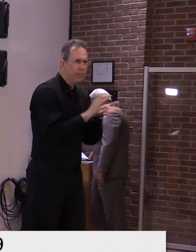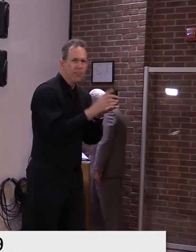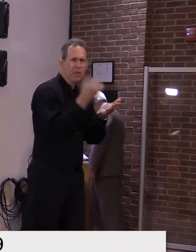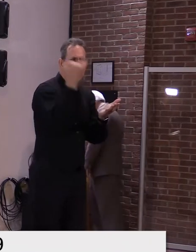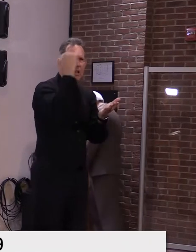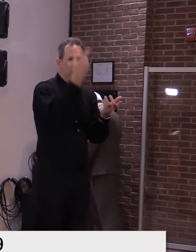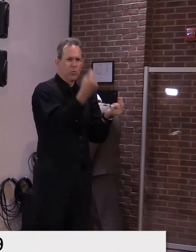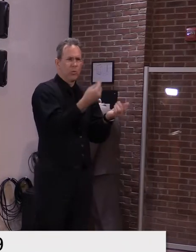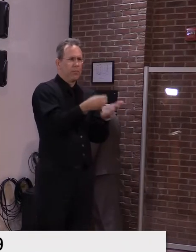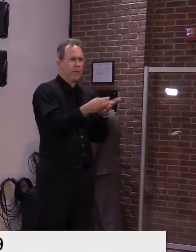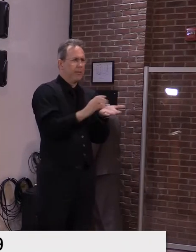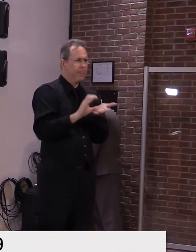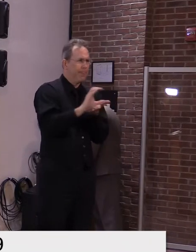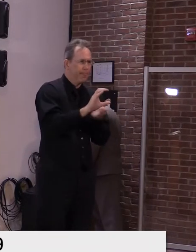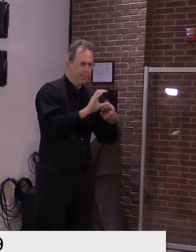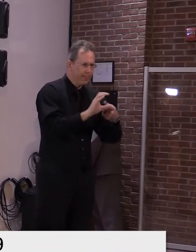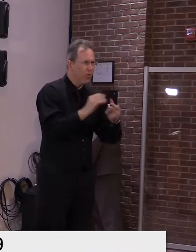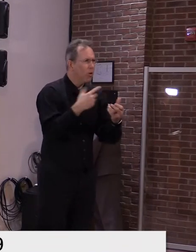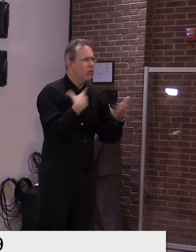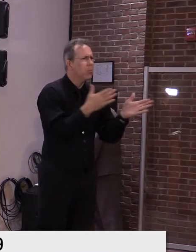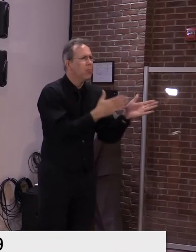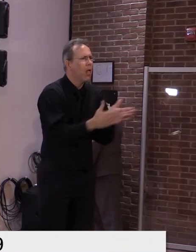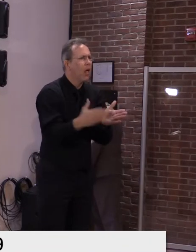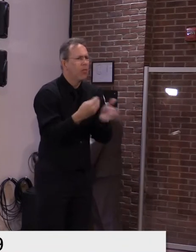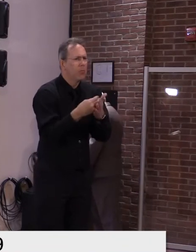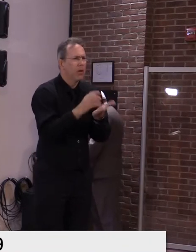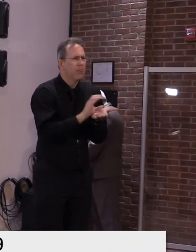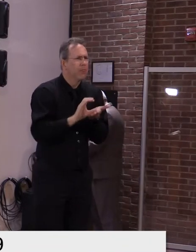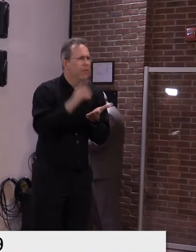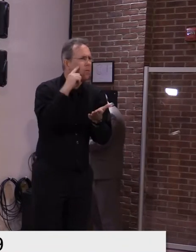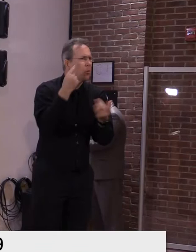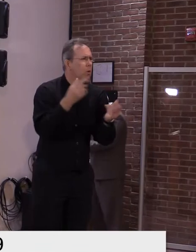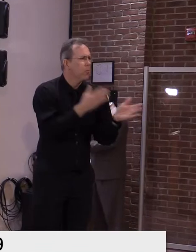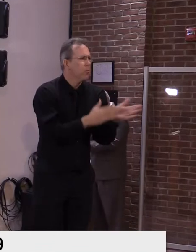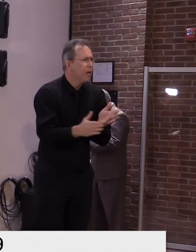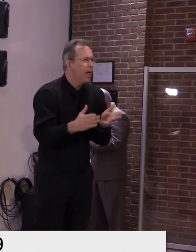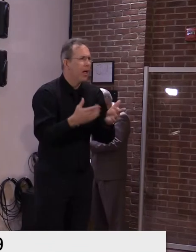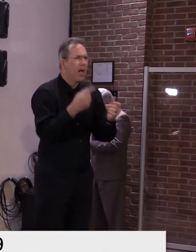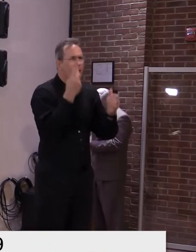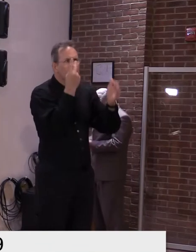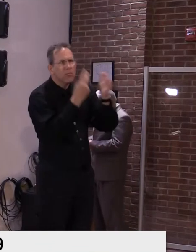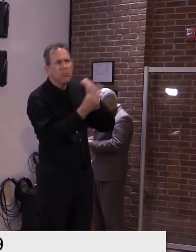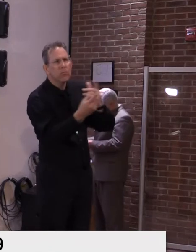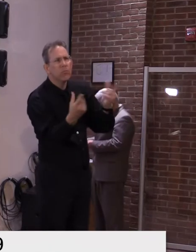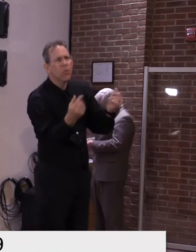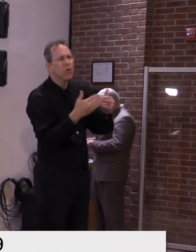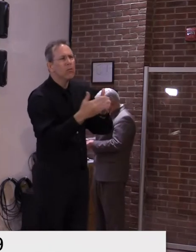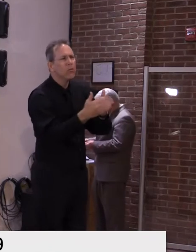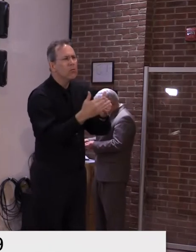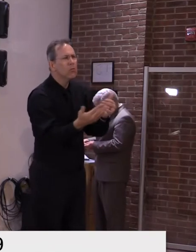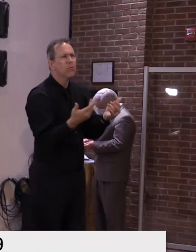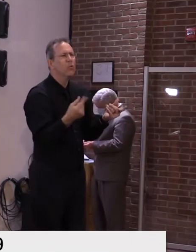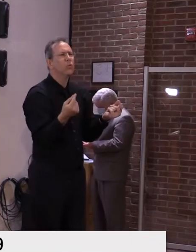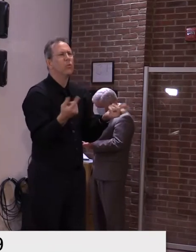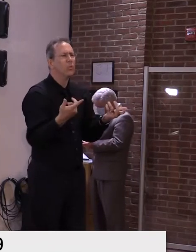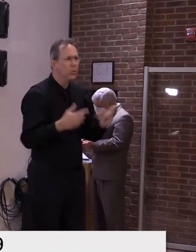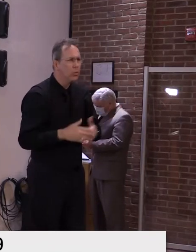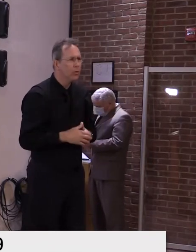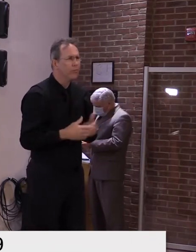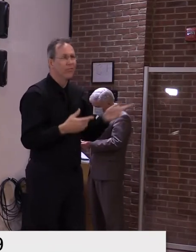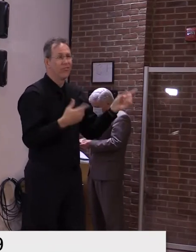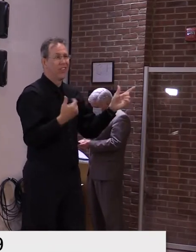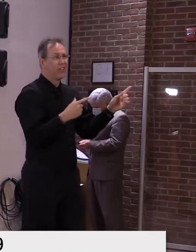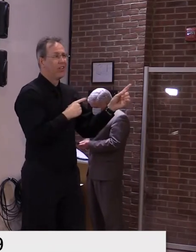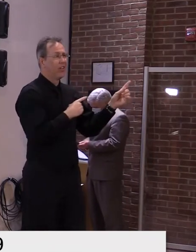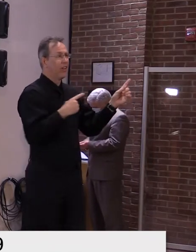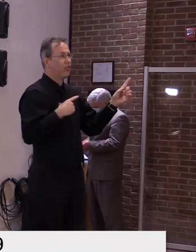What is our plan? What's our outlook on what we want to do with this incredible gift that we're